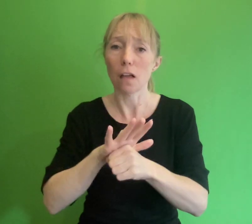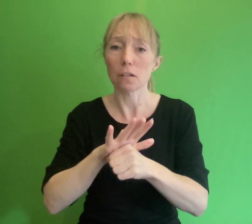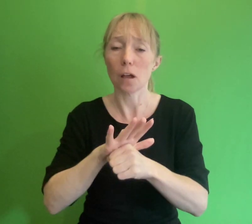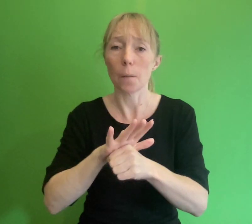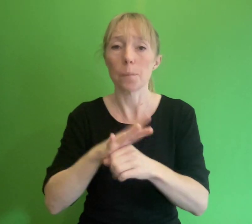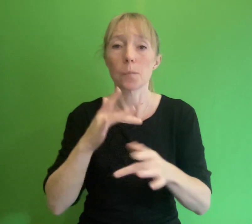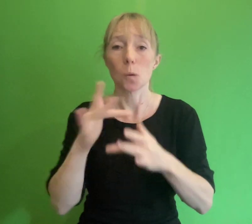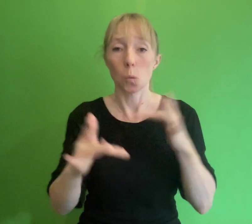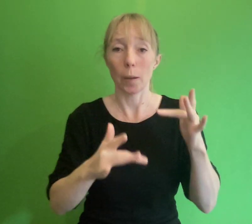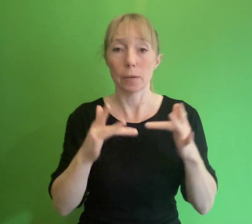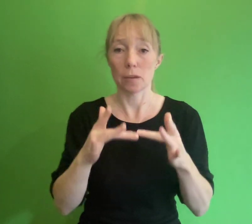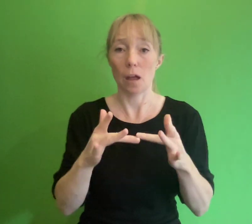Website